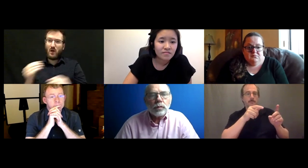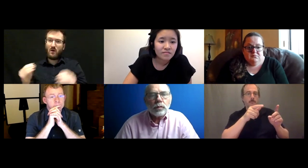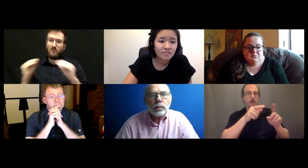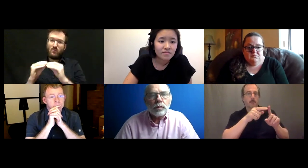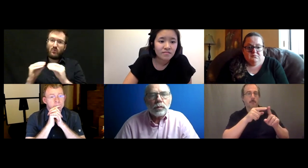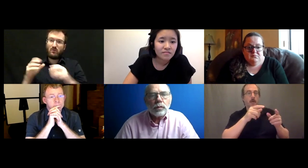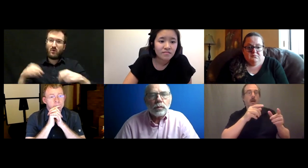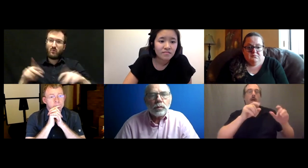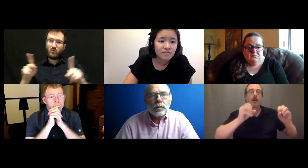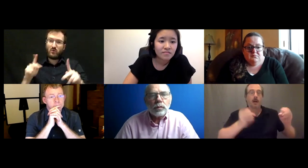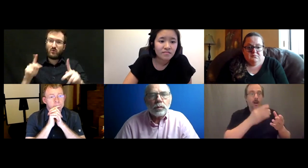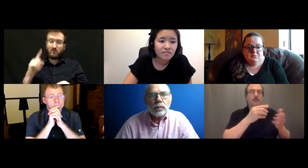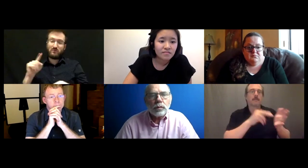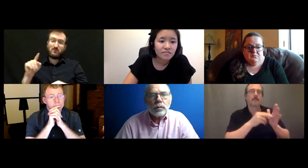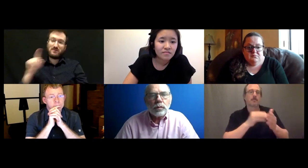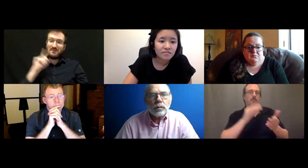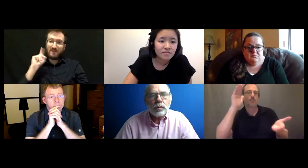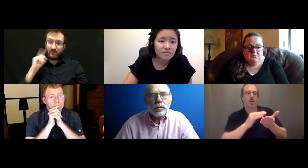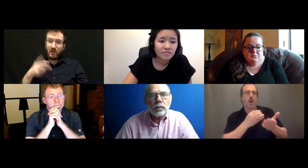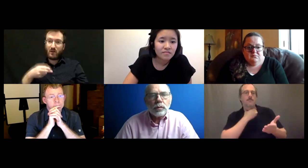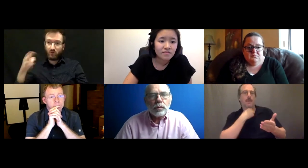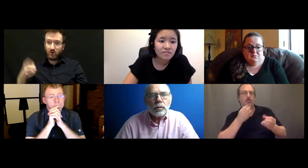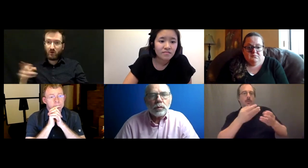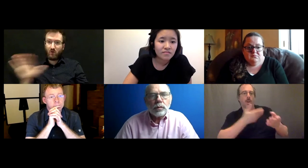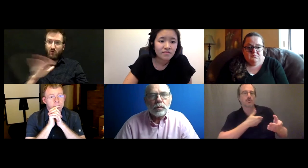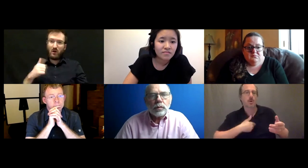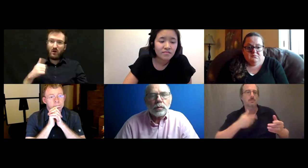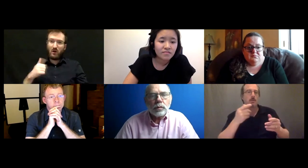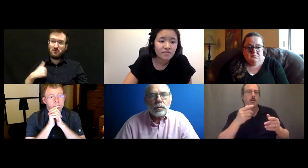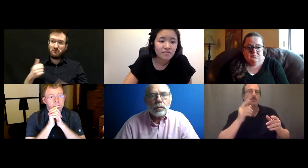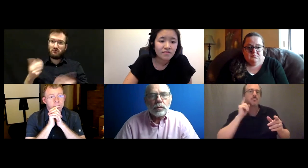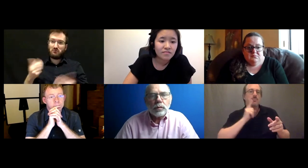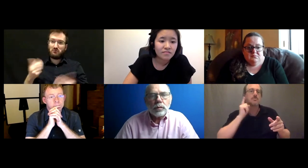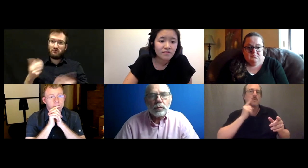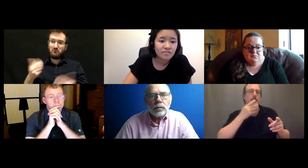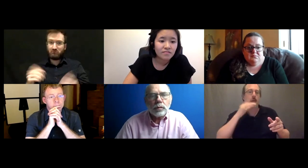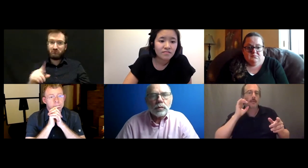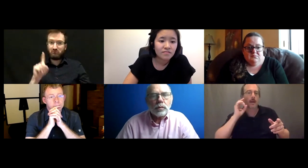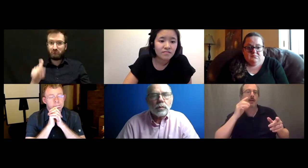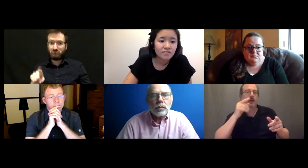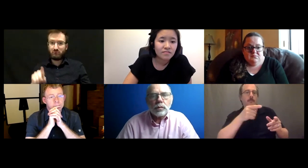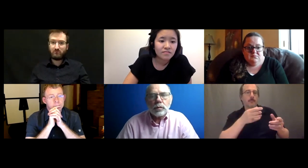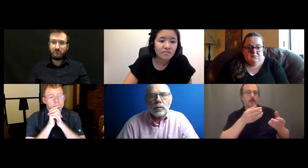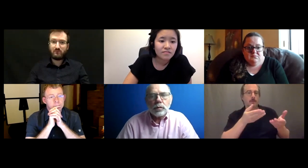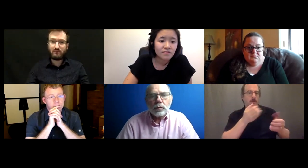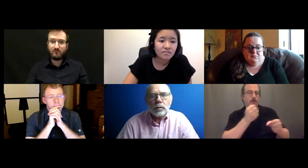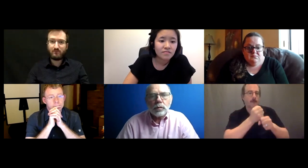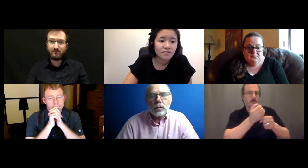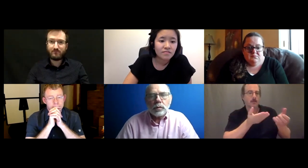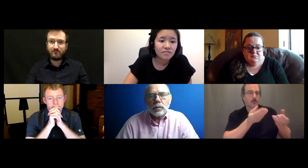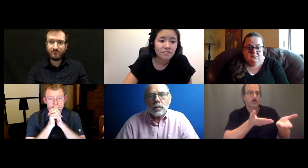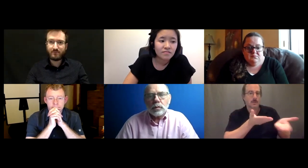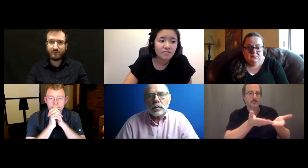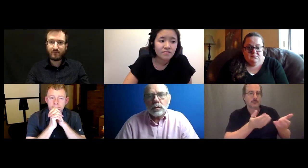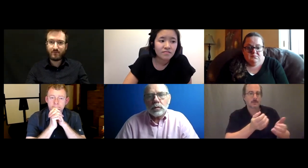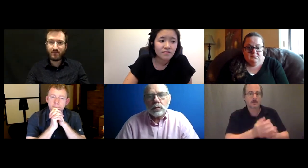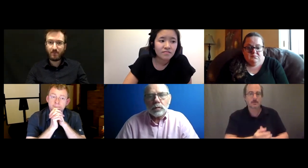that would reduce barriers and create more employment opportunities to deaf and hard of hearing individuals across Canada. Any